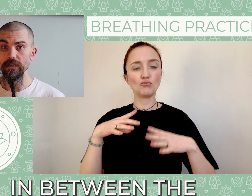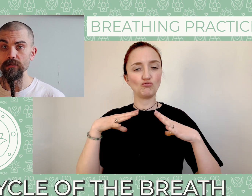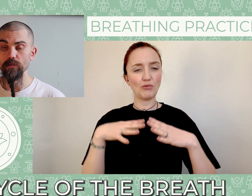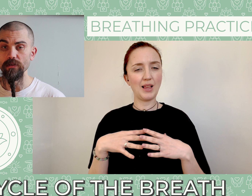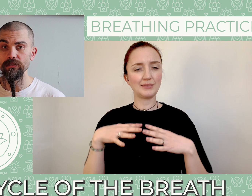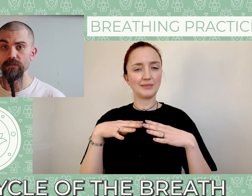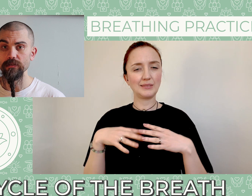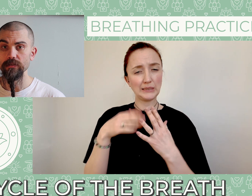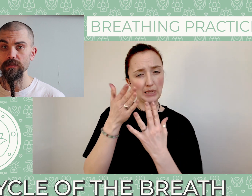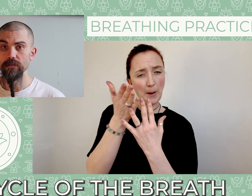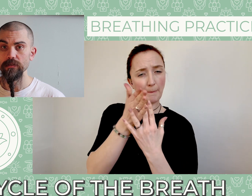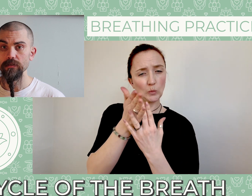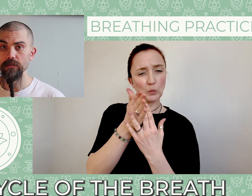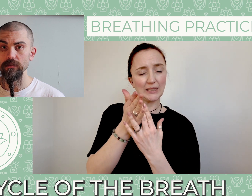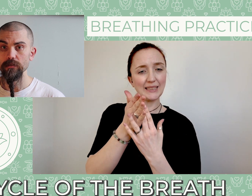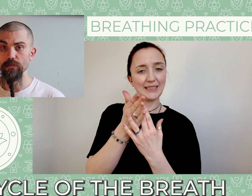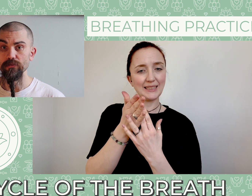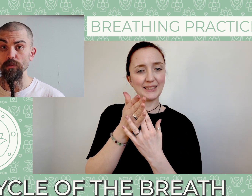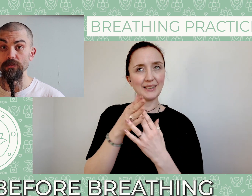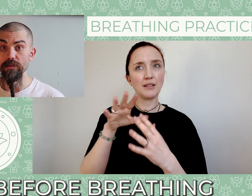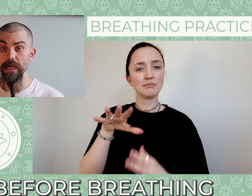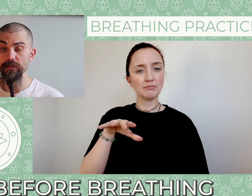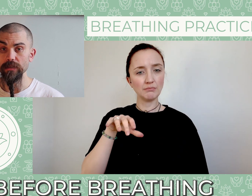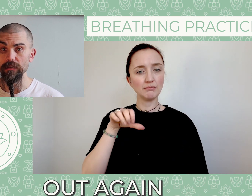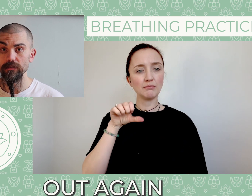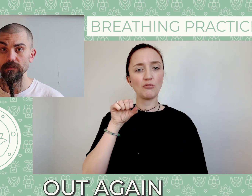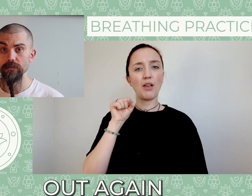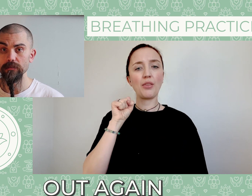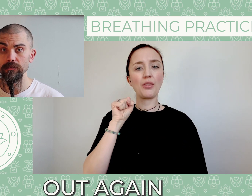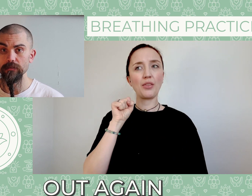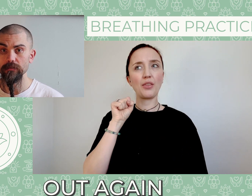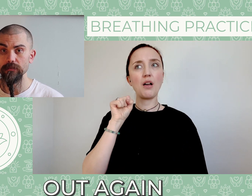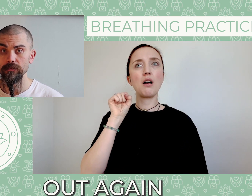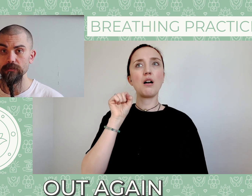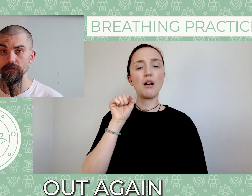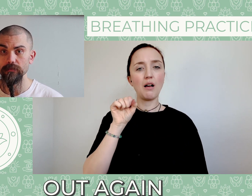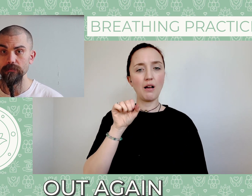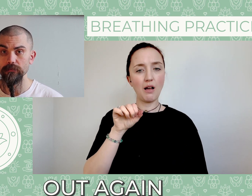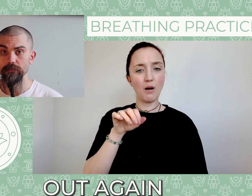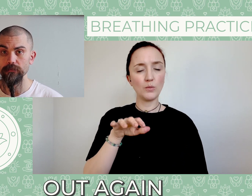between the cycle of the breath before breathing out again.